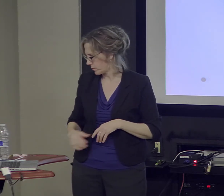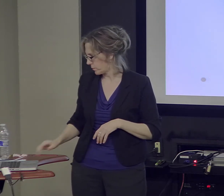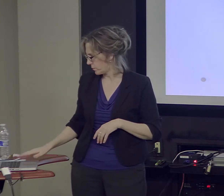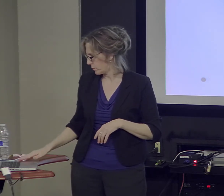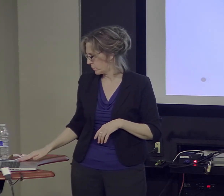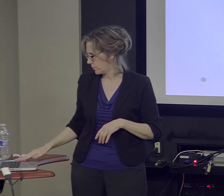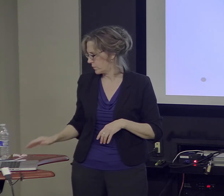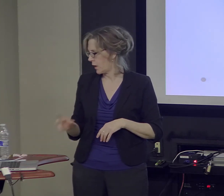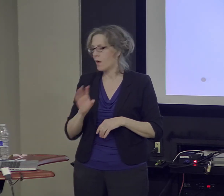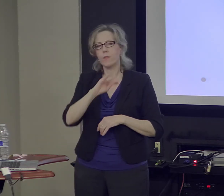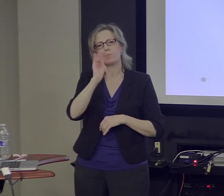fingerspelling.